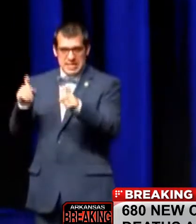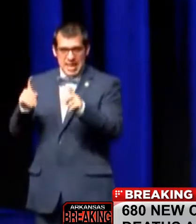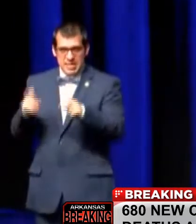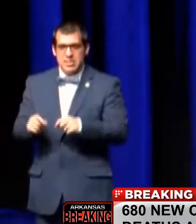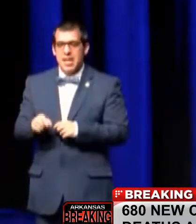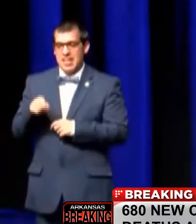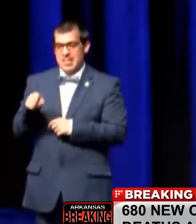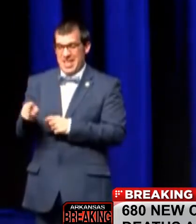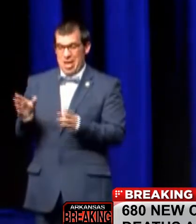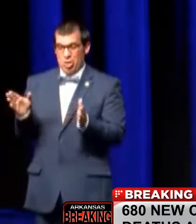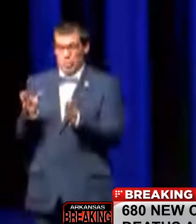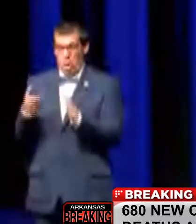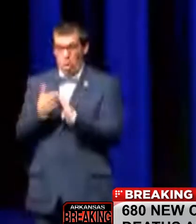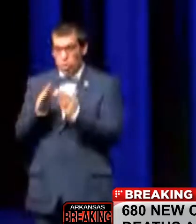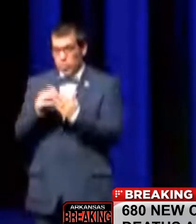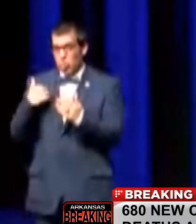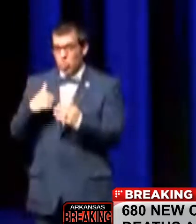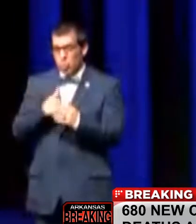that small community